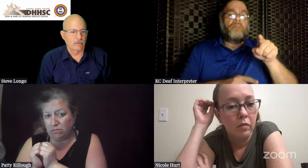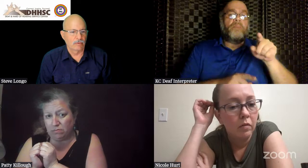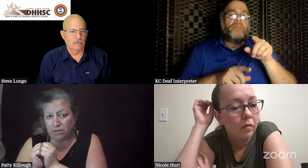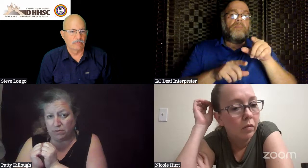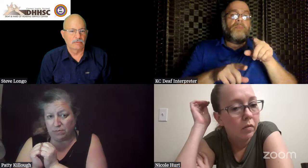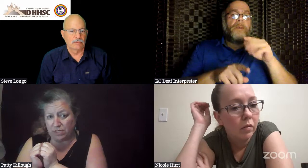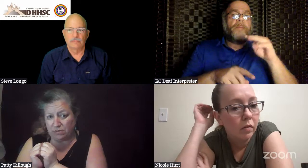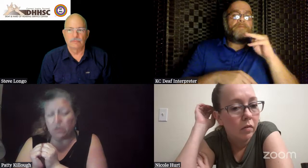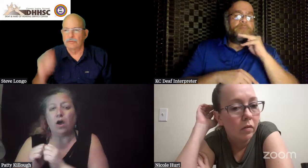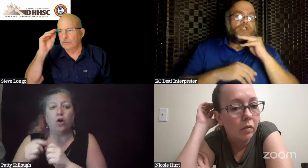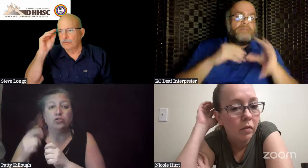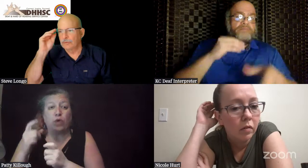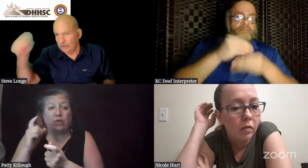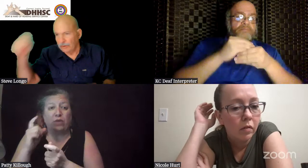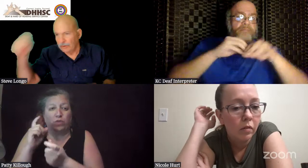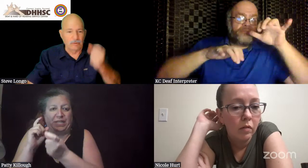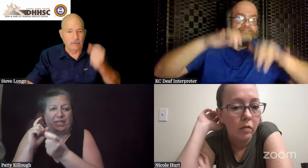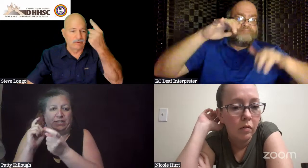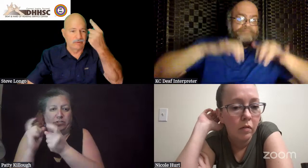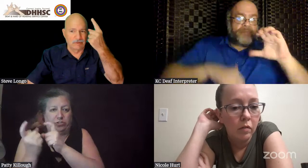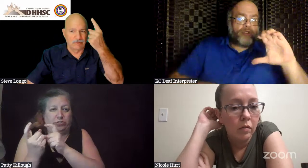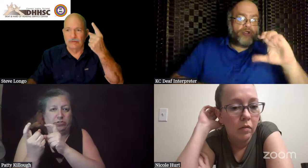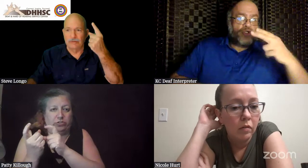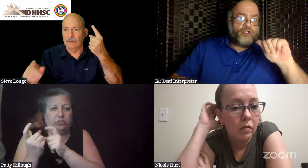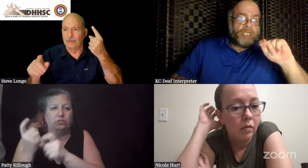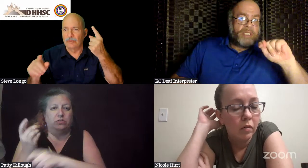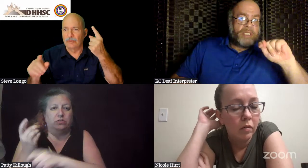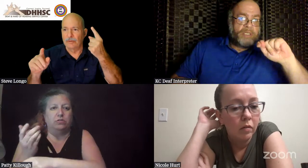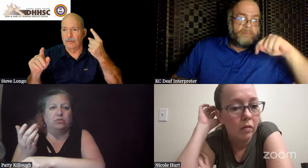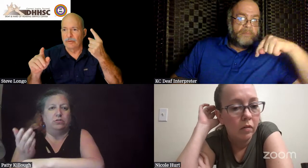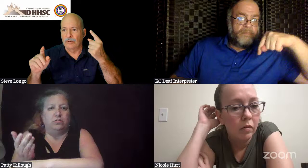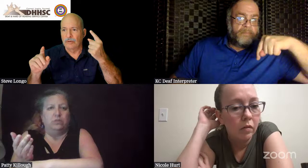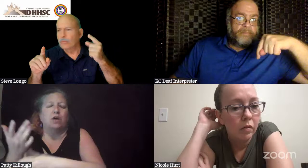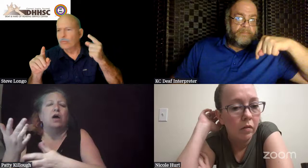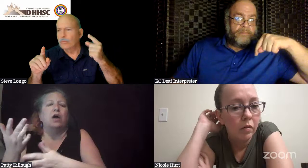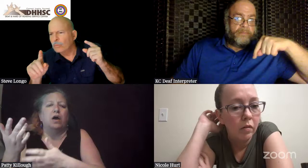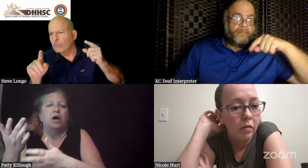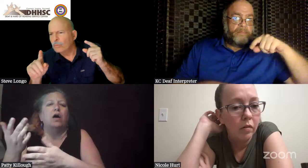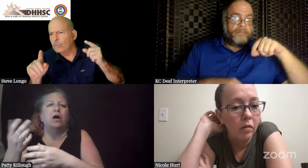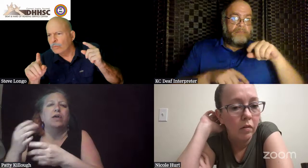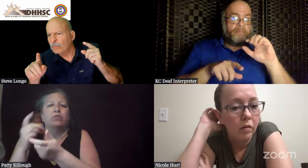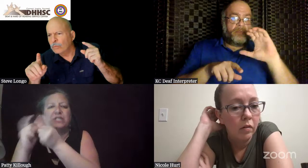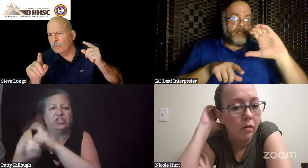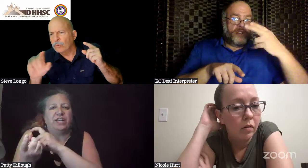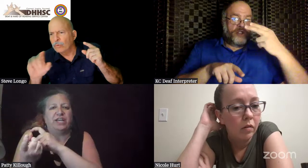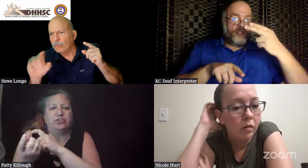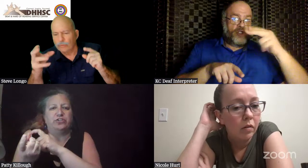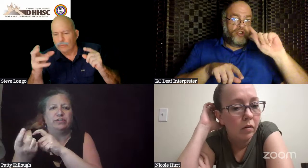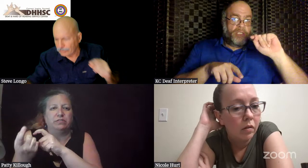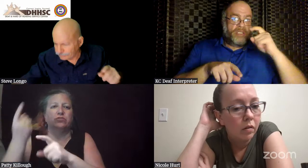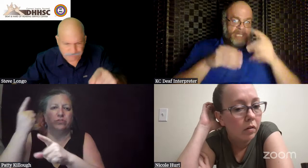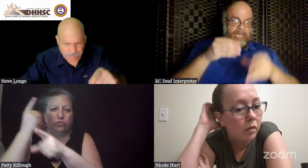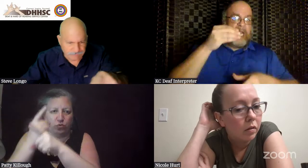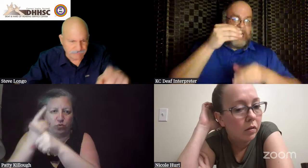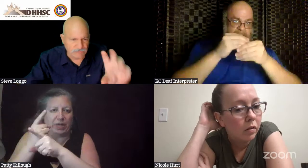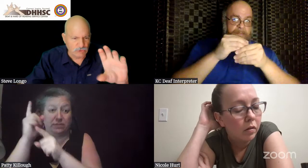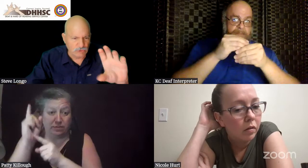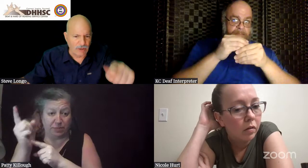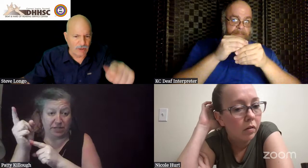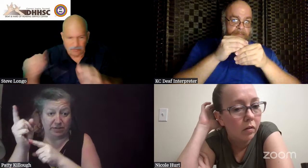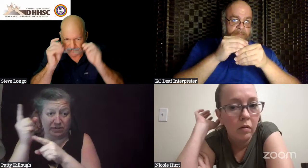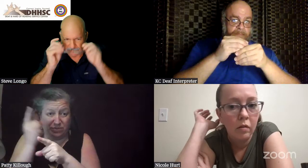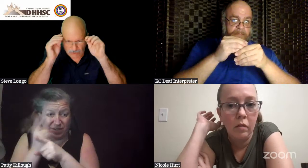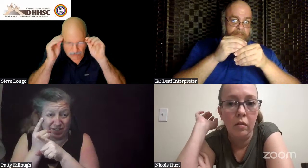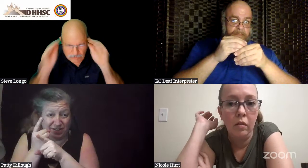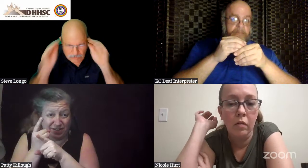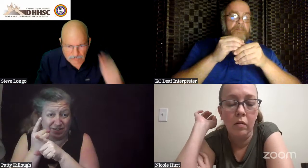but the minutes need to reflect accurately what happened in the meeting. And so there's information in the chat that is